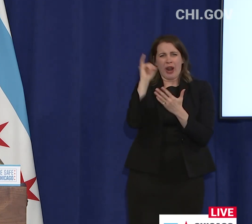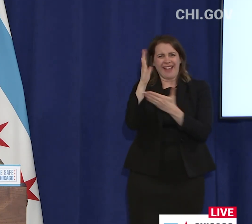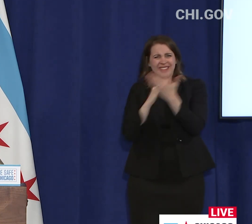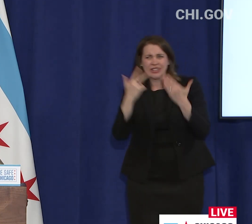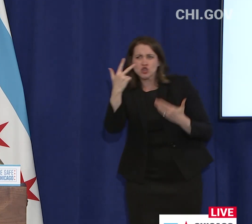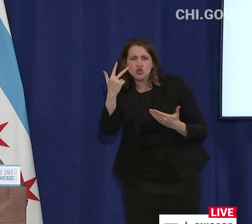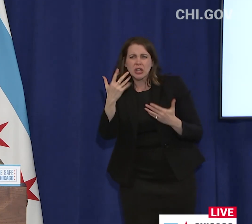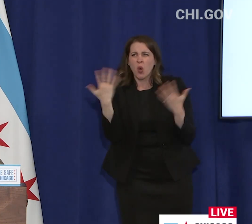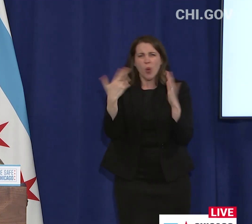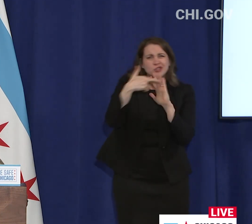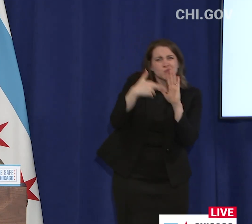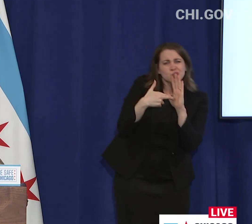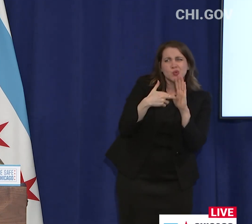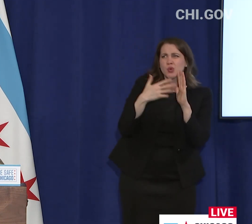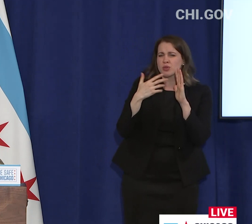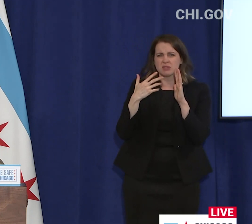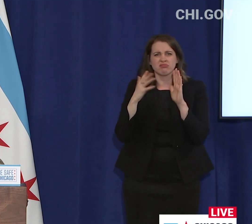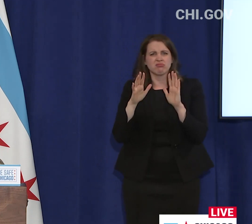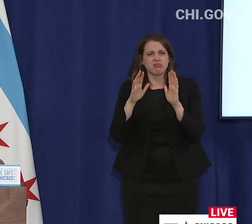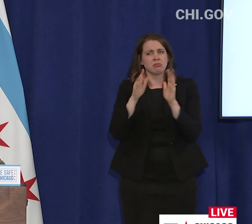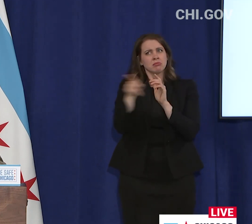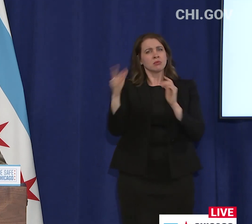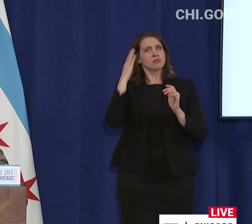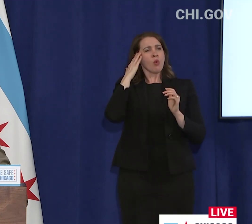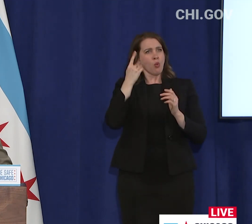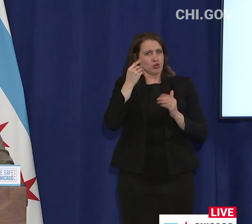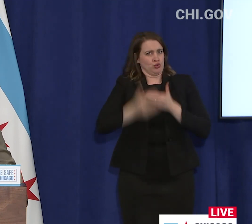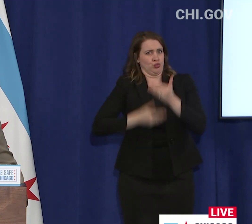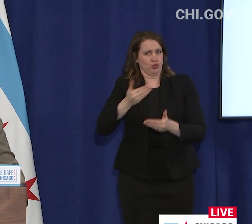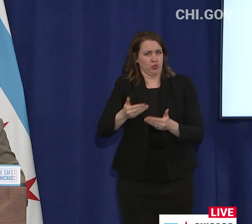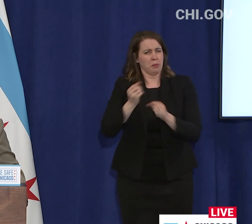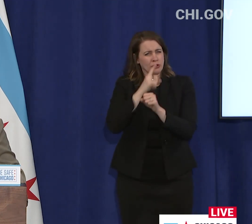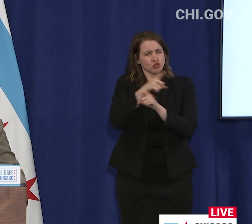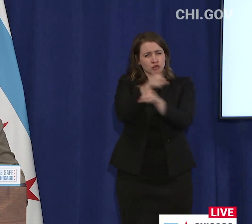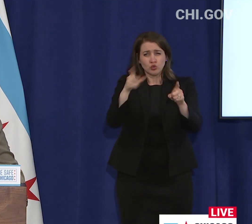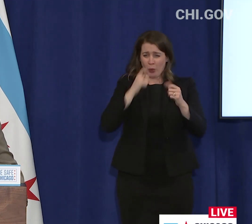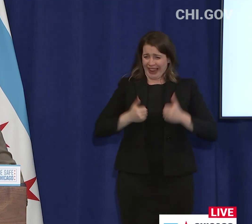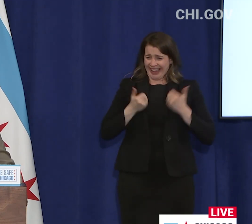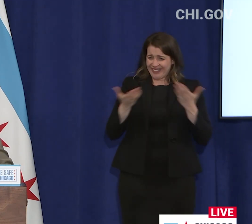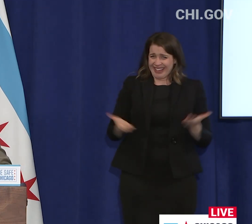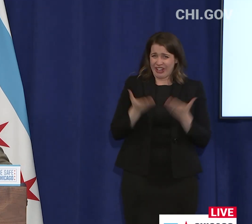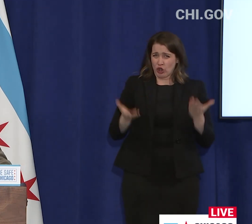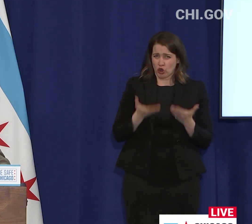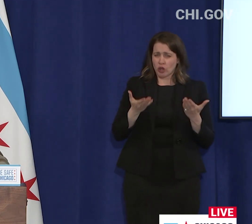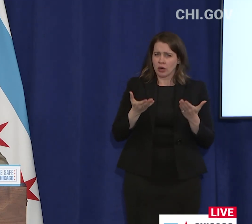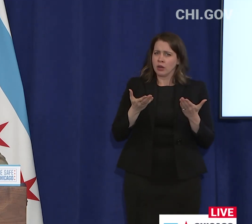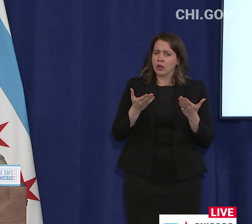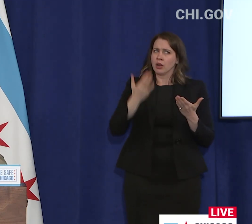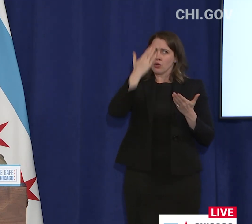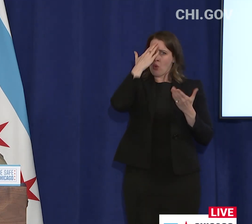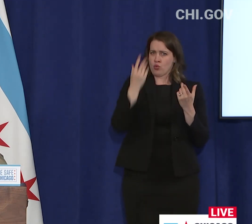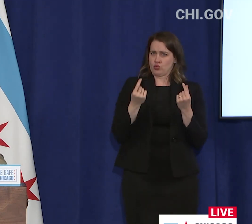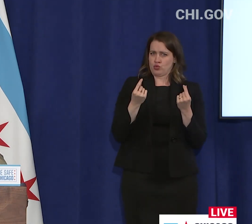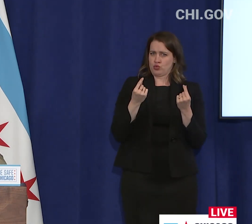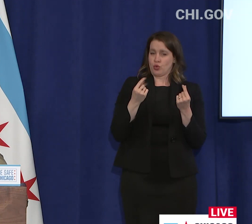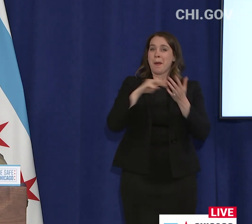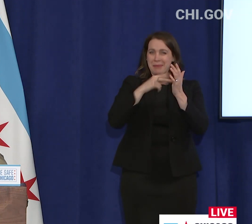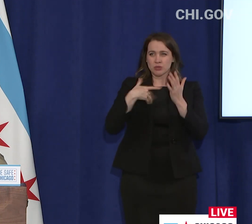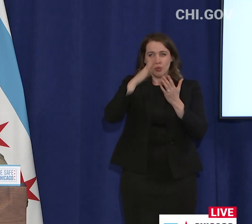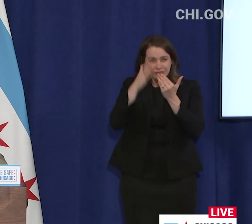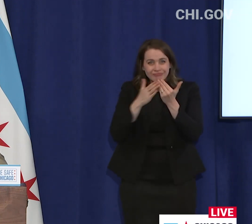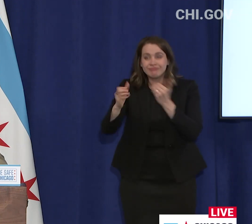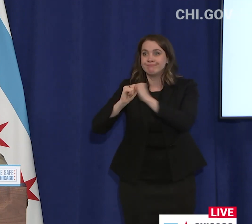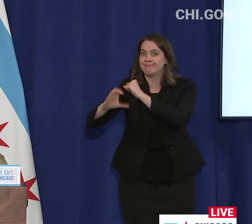ensure there's no confusion about what it means for our city and our residents, we will be embarking on this public